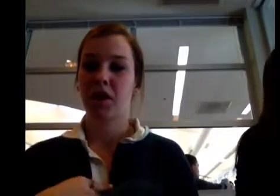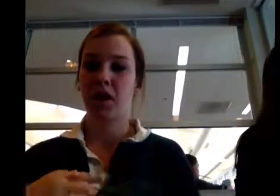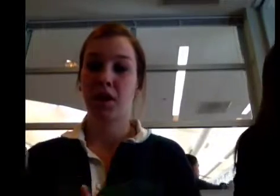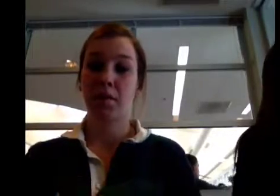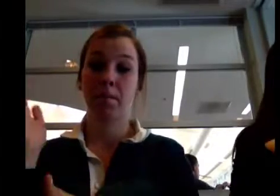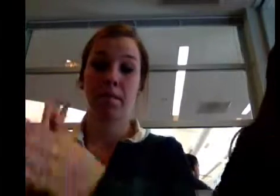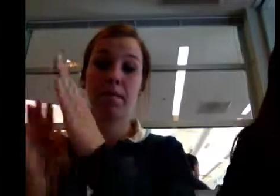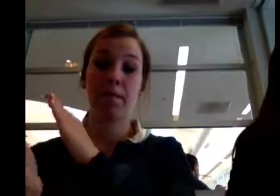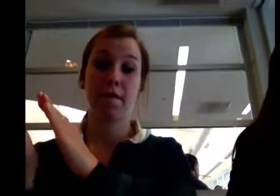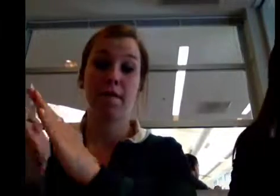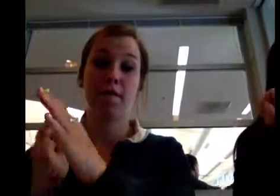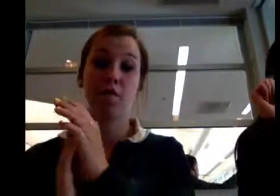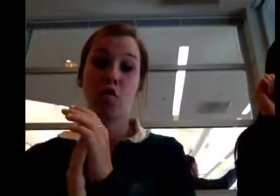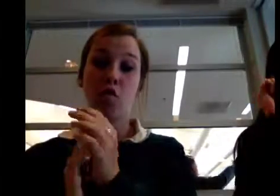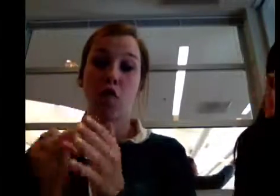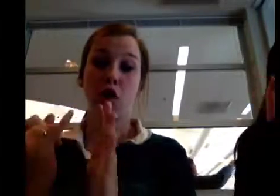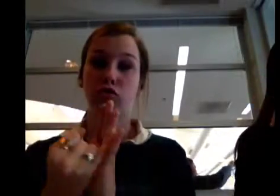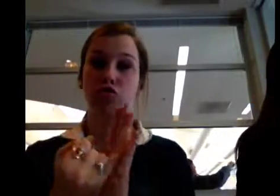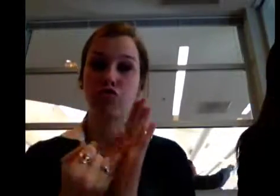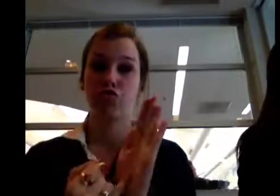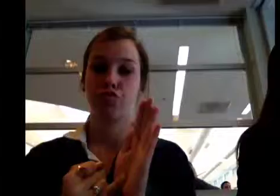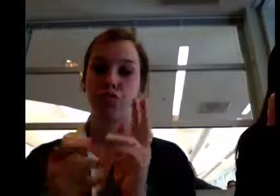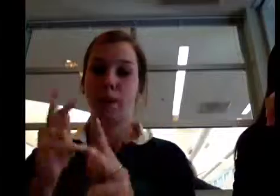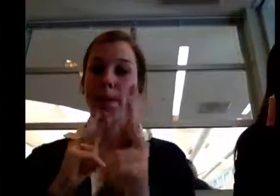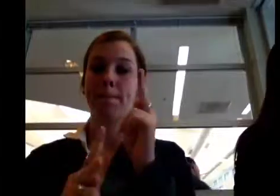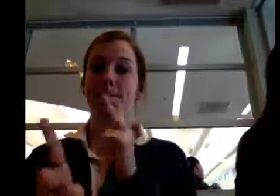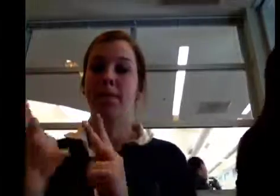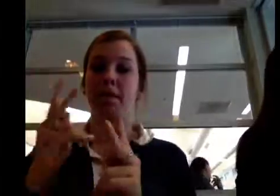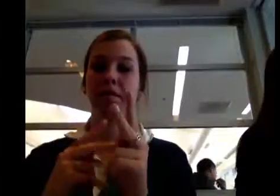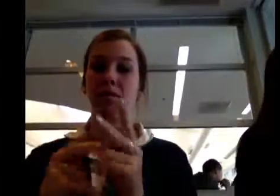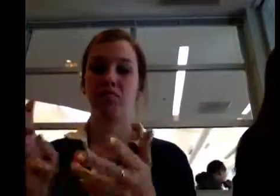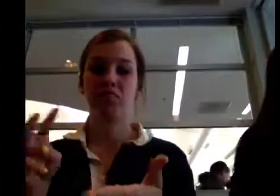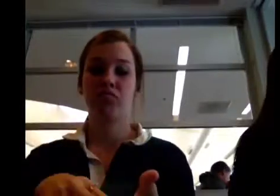I'm doing mine in like all separate clips.